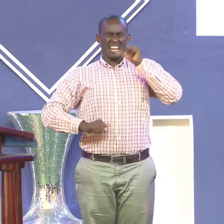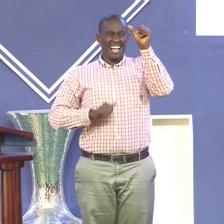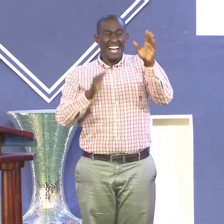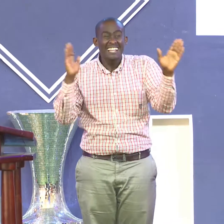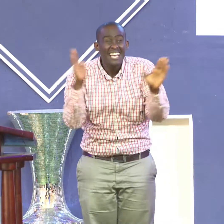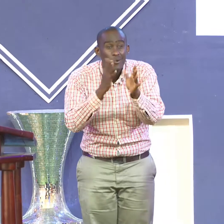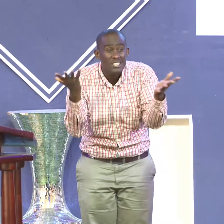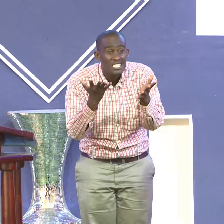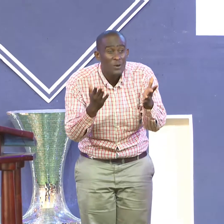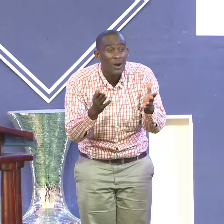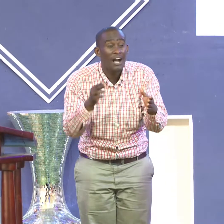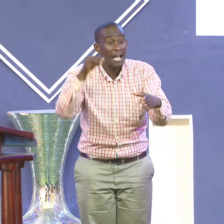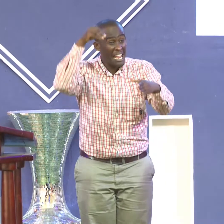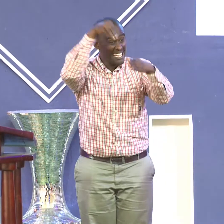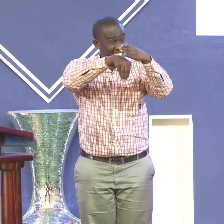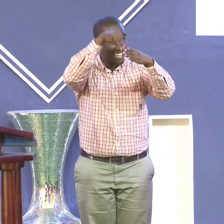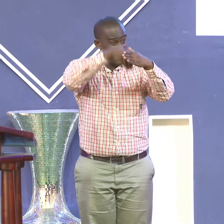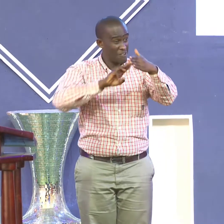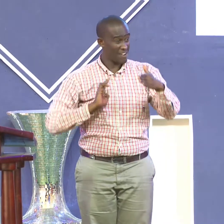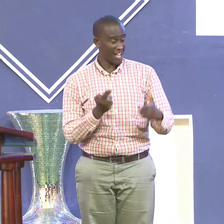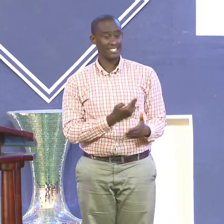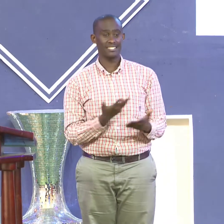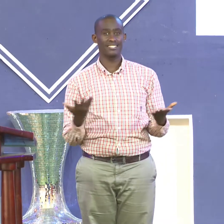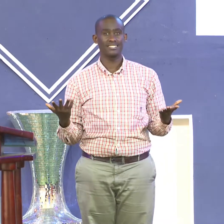And yet pride is hiding in the inside of us.